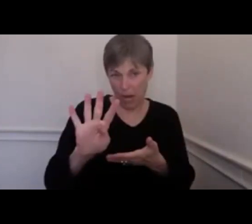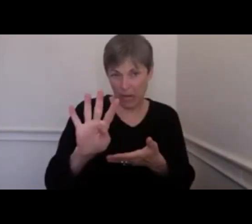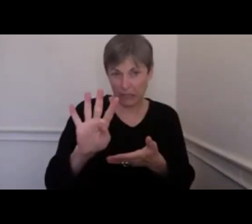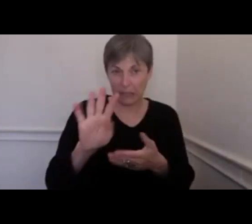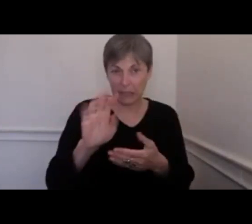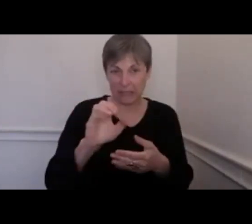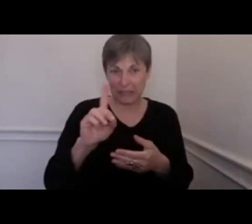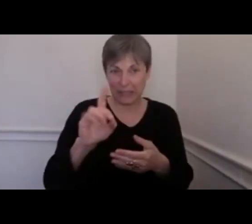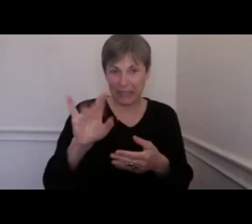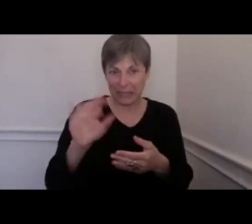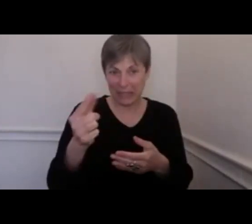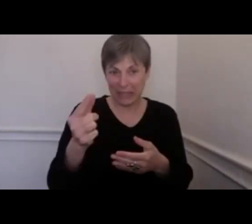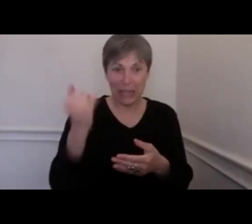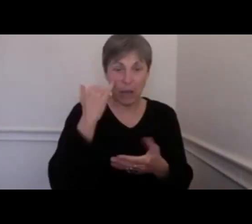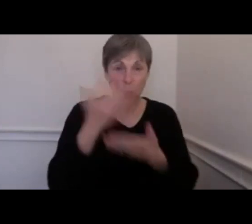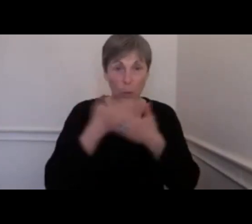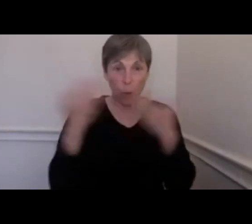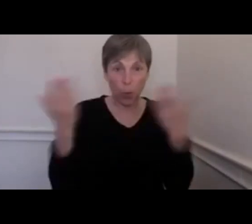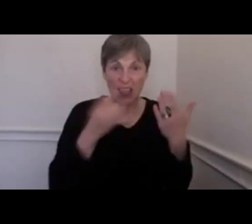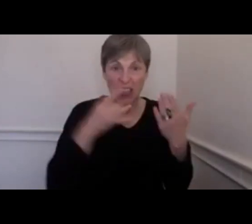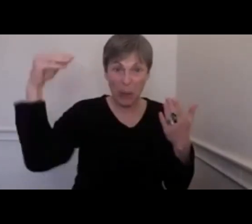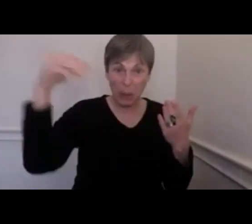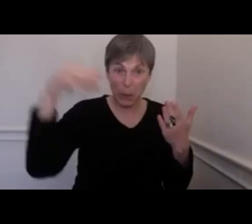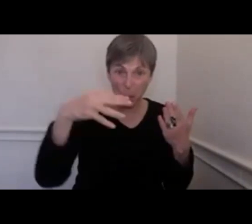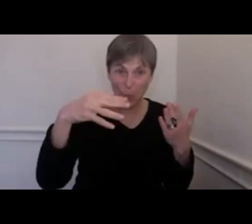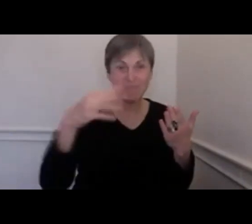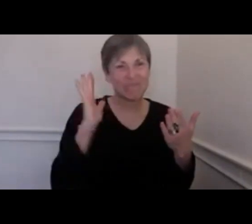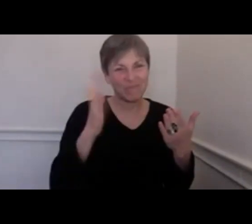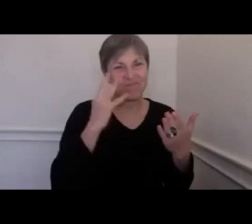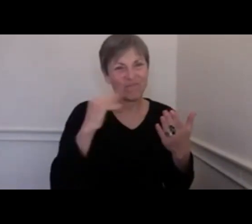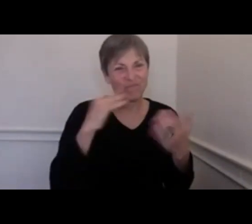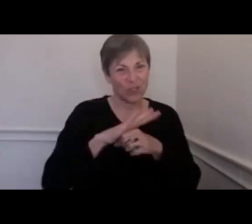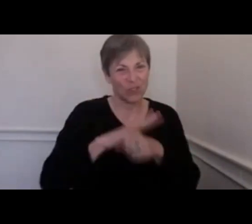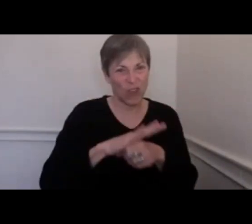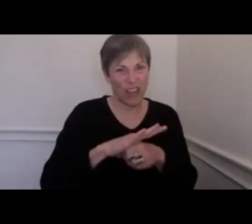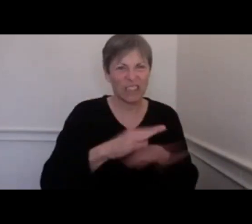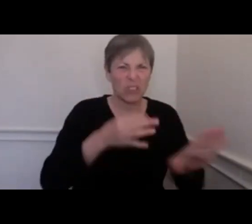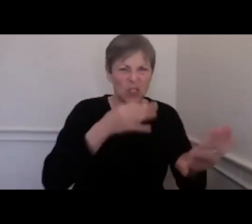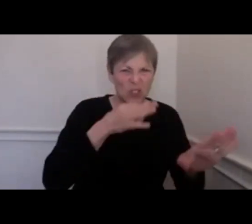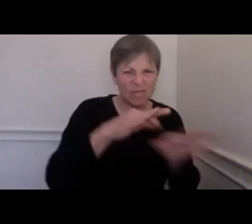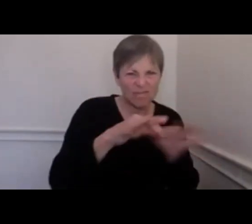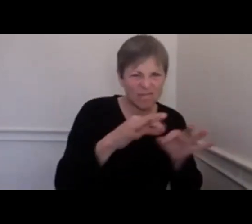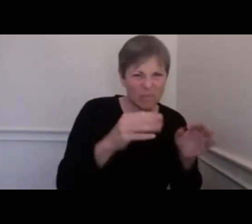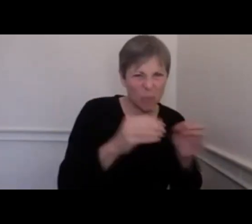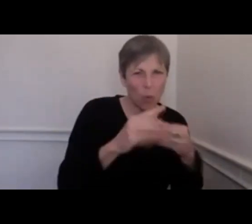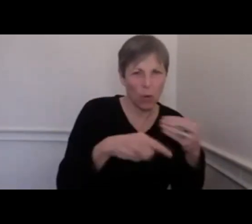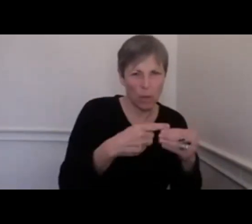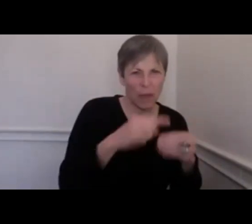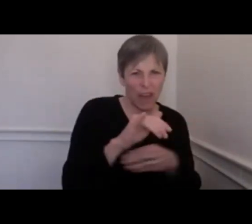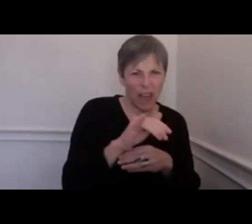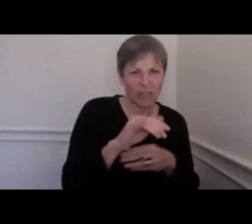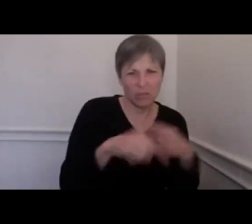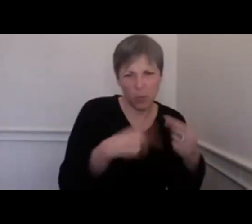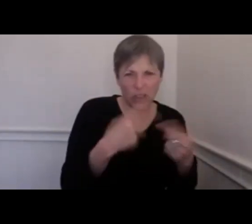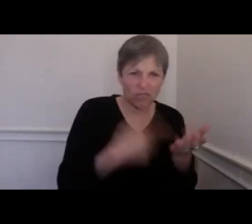light, they're most likely going to be stressed. And we'll talk about that soon in the growing portion too. But just know if you don't have a